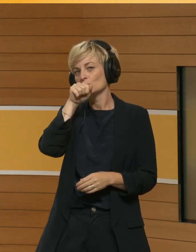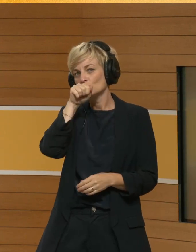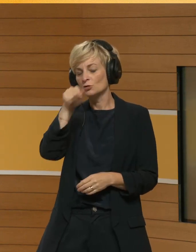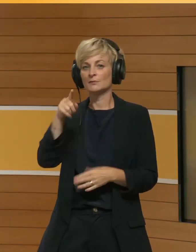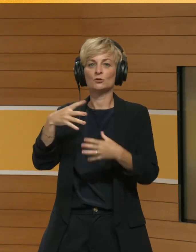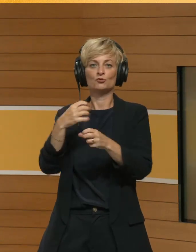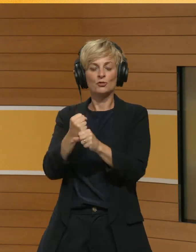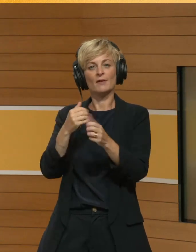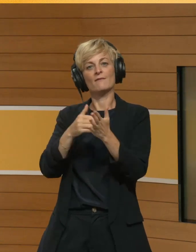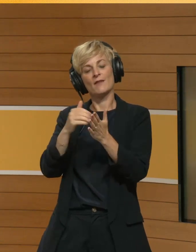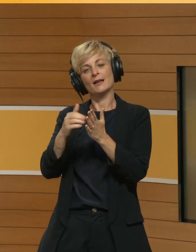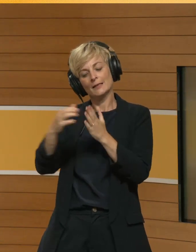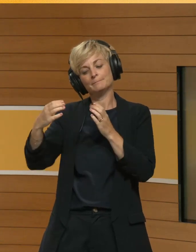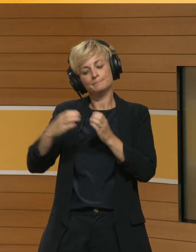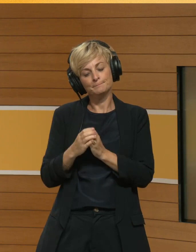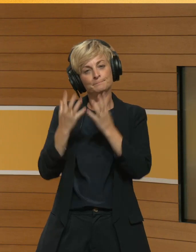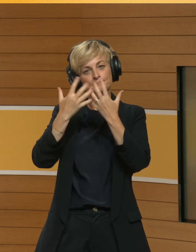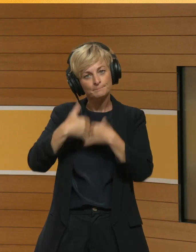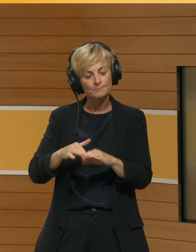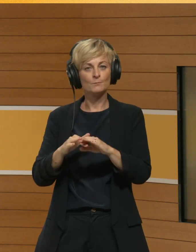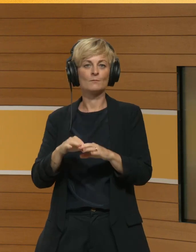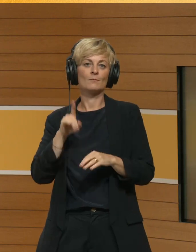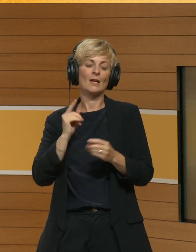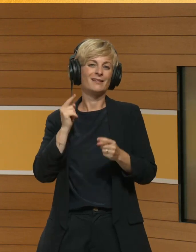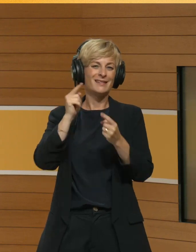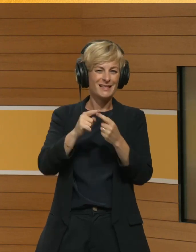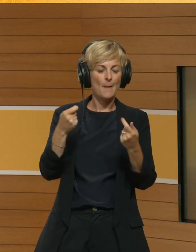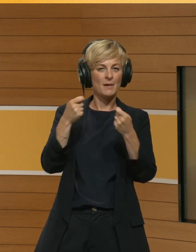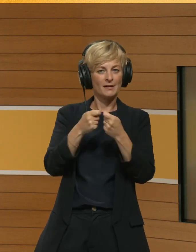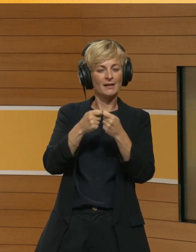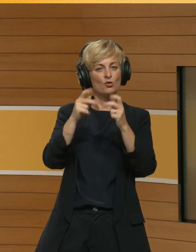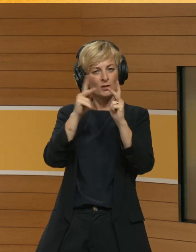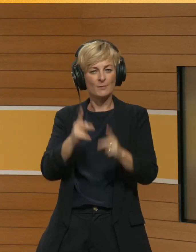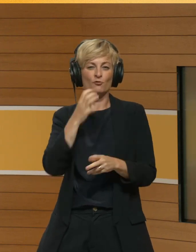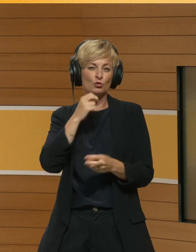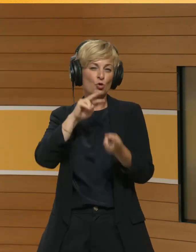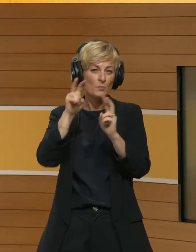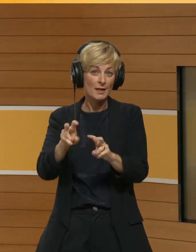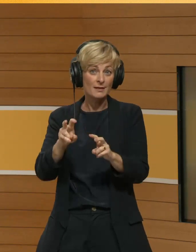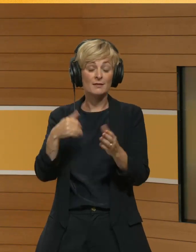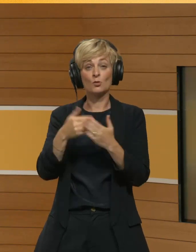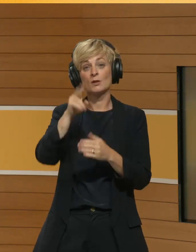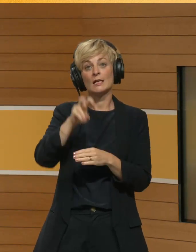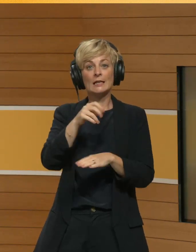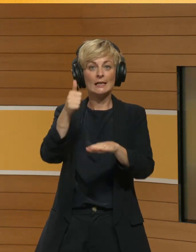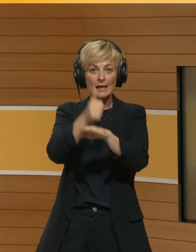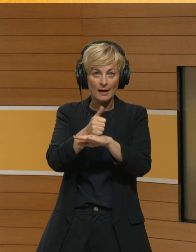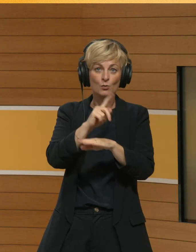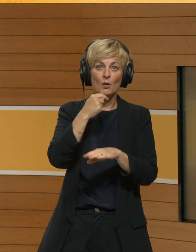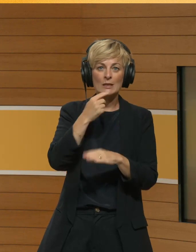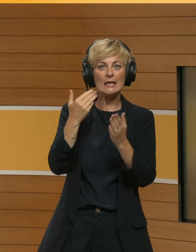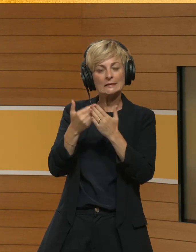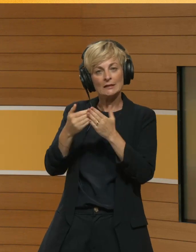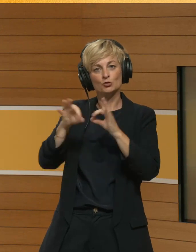behind Magnet, and also our top management who says that's our strategy, that's where we want to go. And that makes me feel